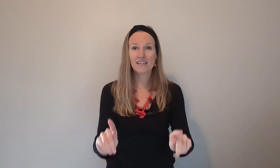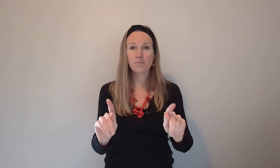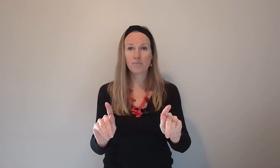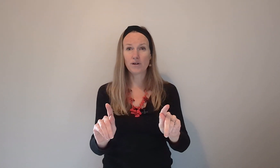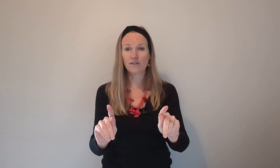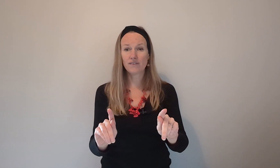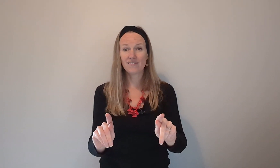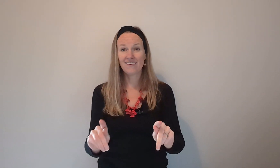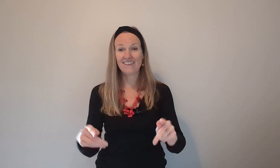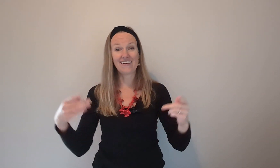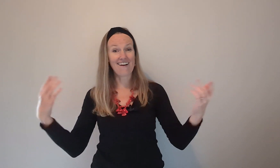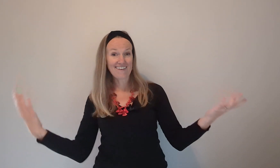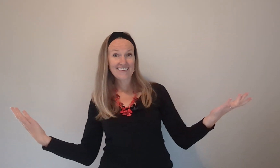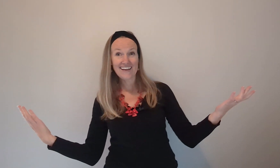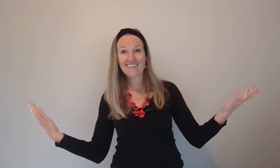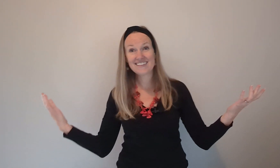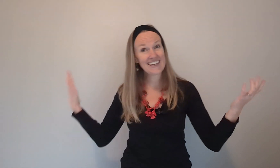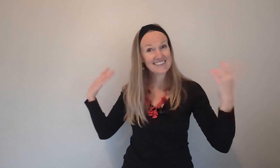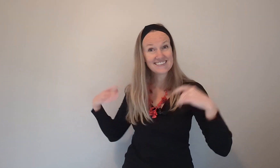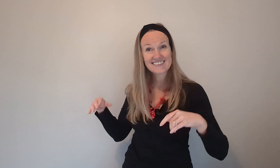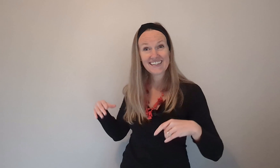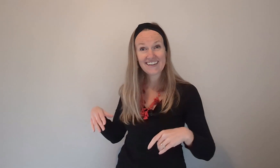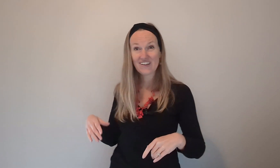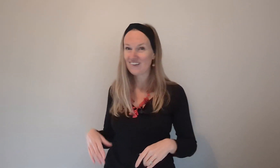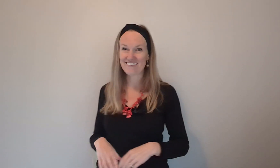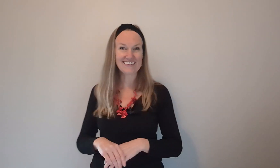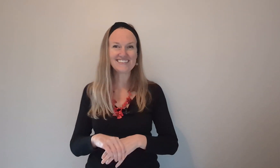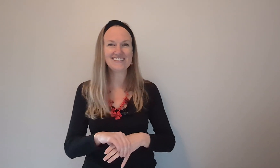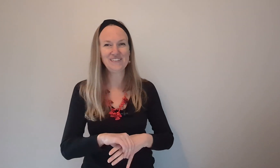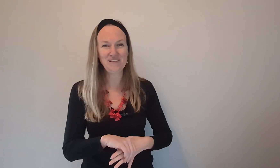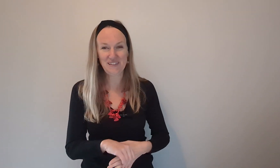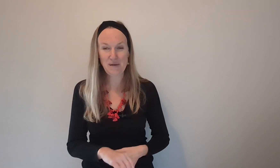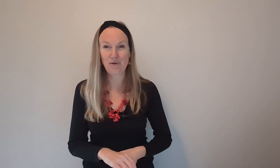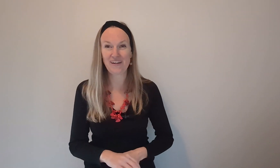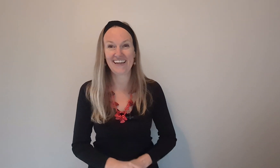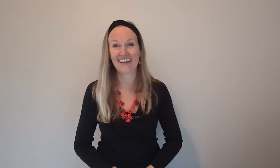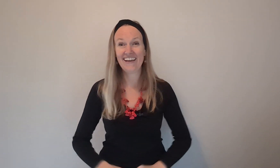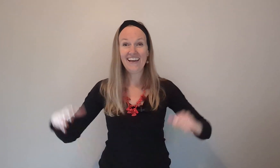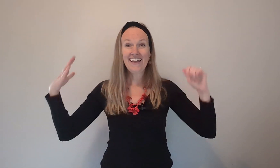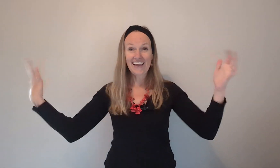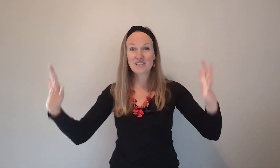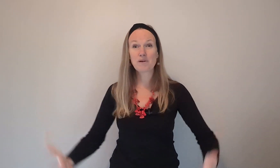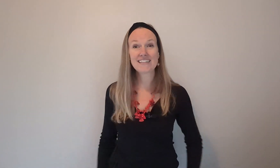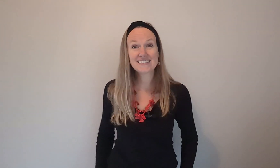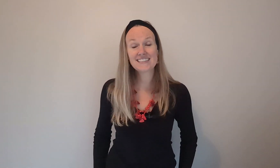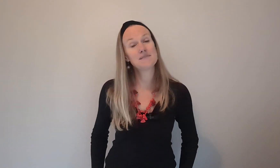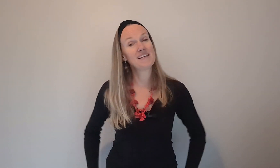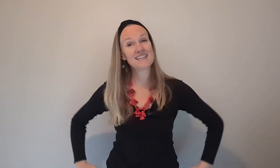second birth. And then hark the herald angels sing, glory to the newborn king. Okay, so practice this as many times